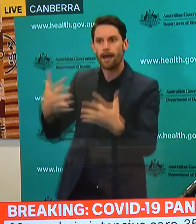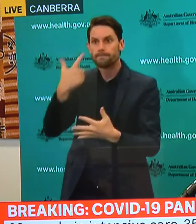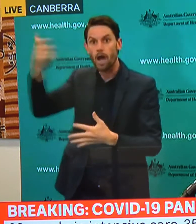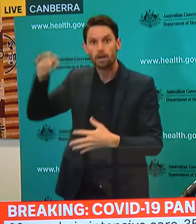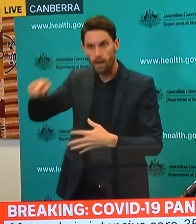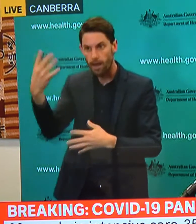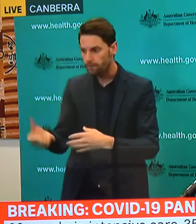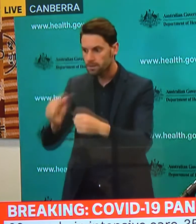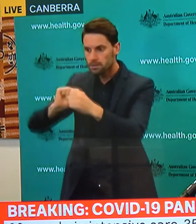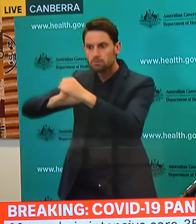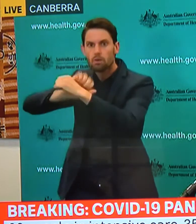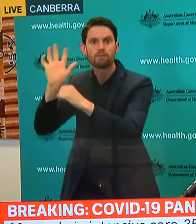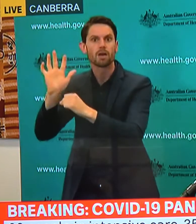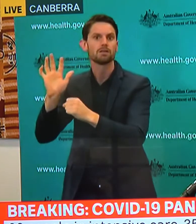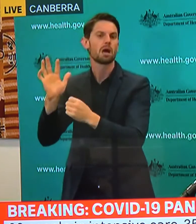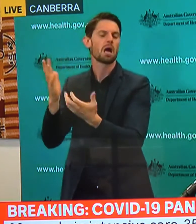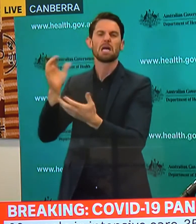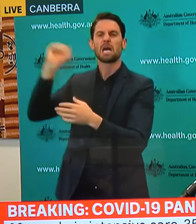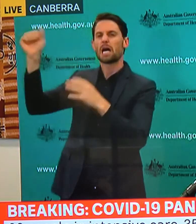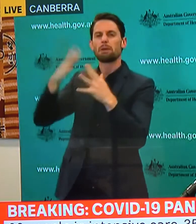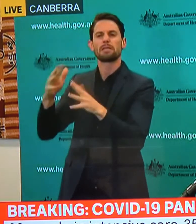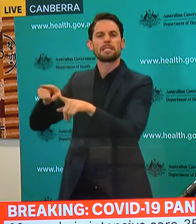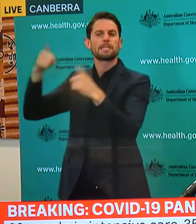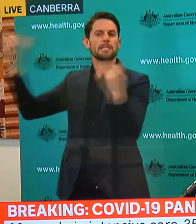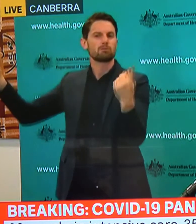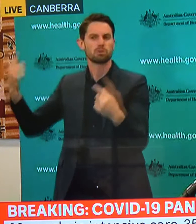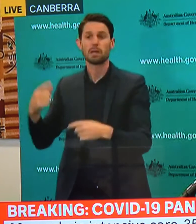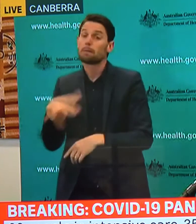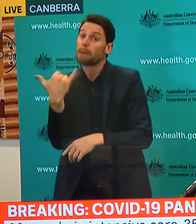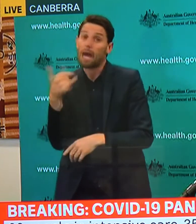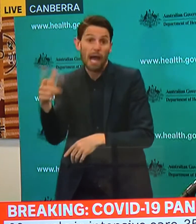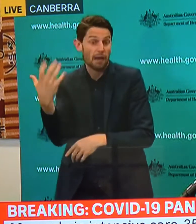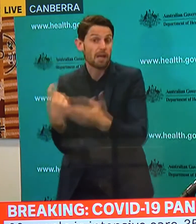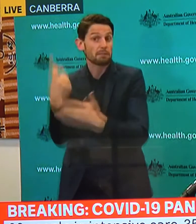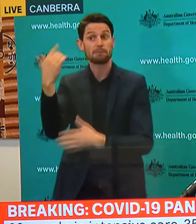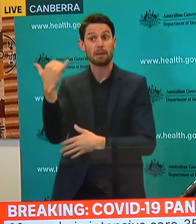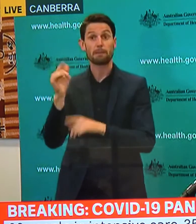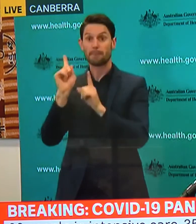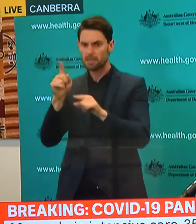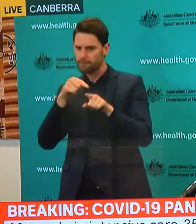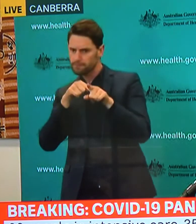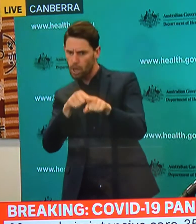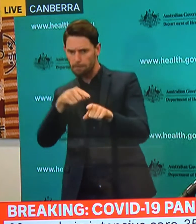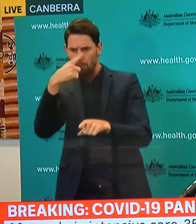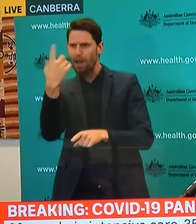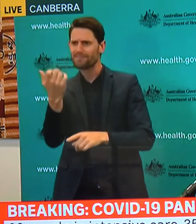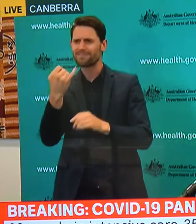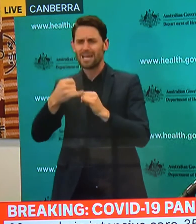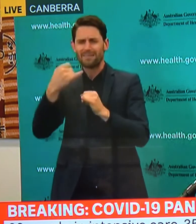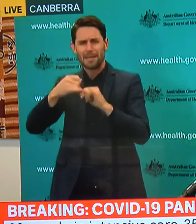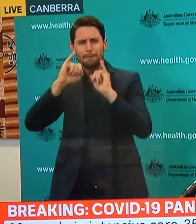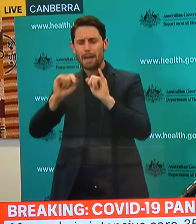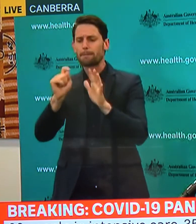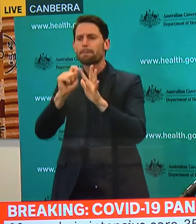very clear and careful for anyone who is seeking hospitalisation for pneumonia, severe pneumonia,